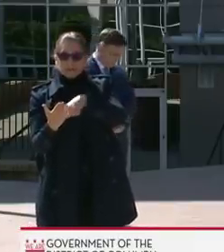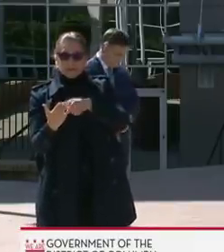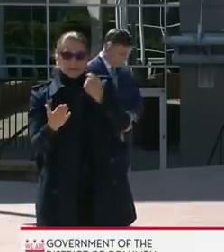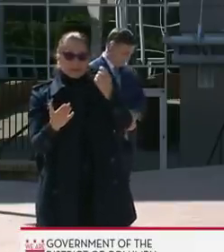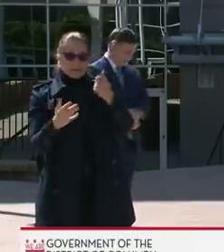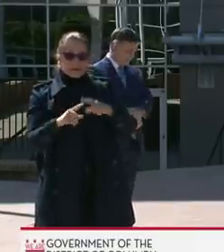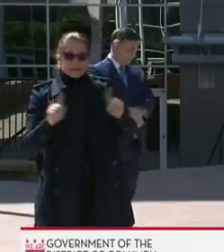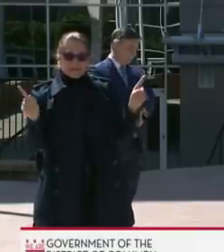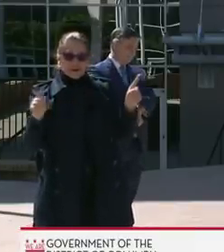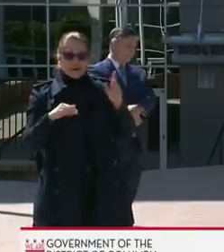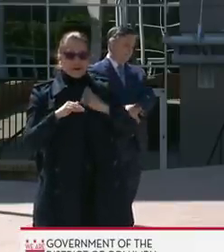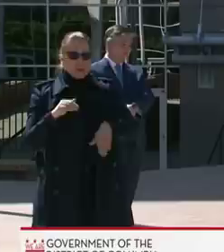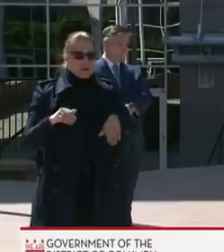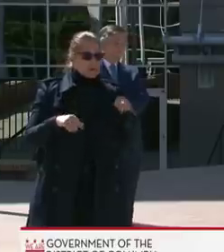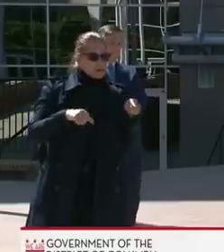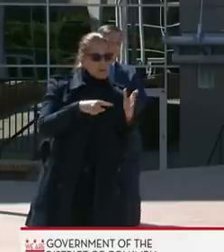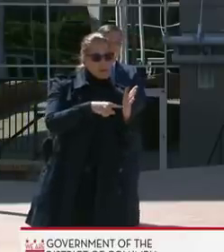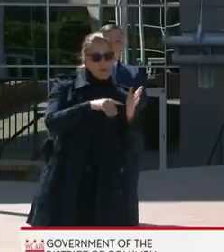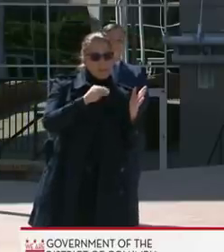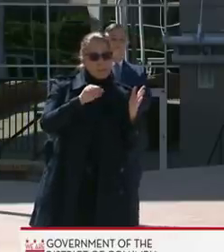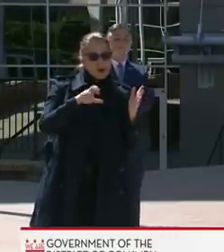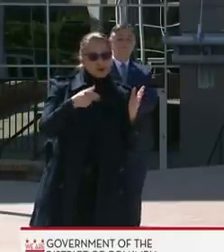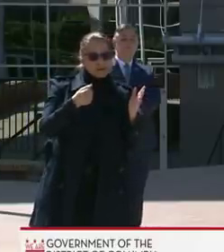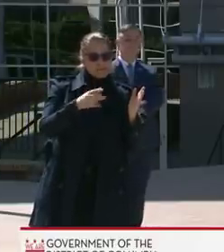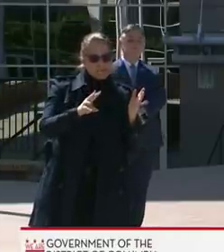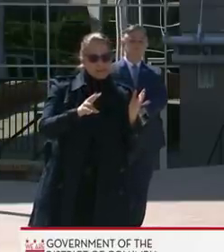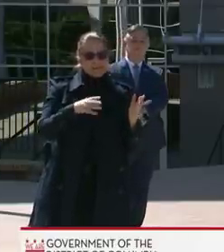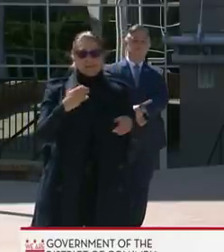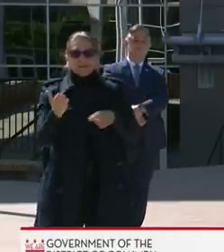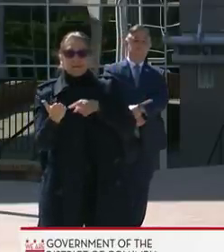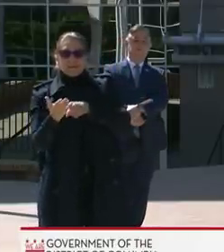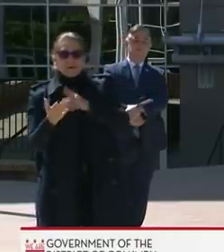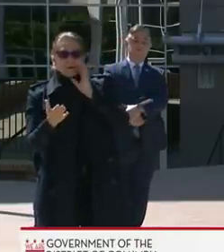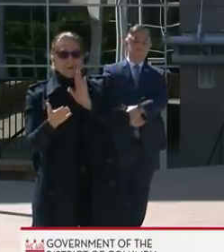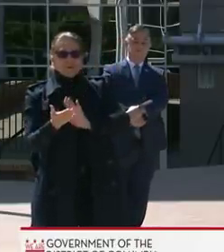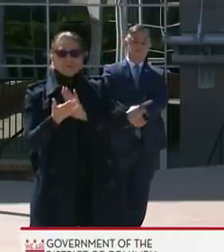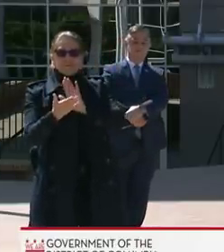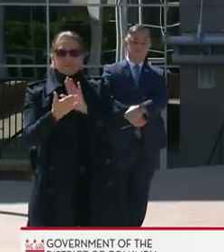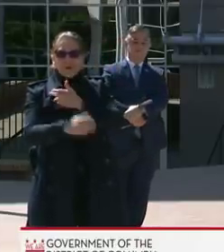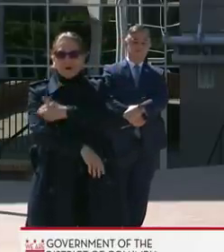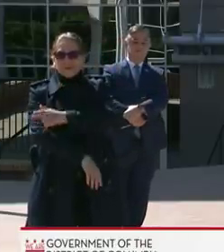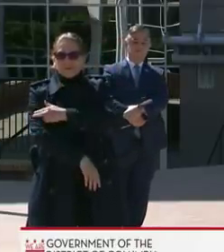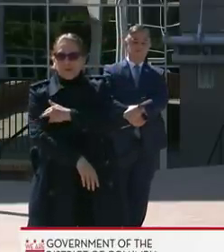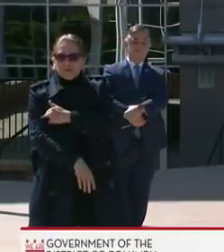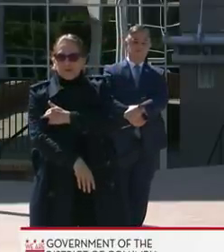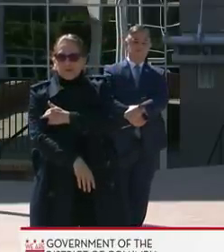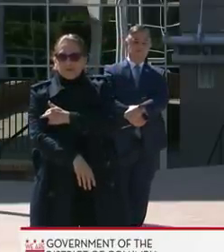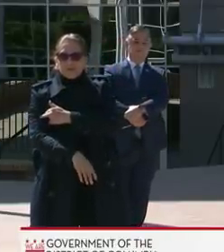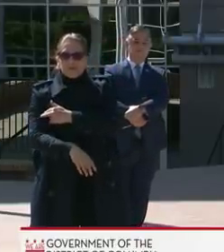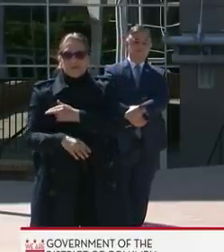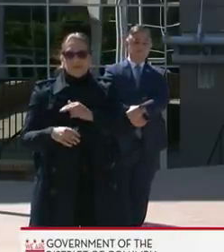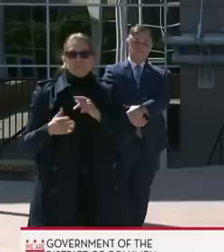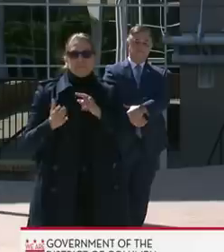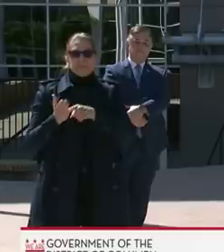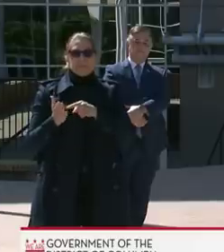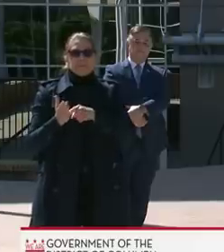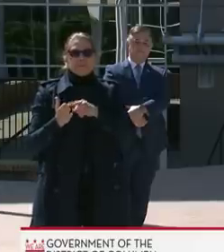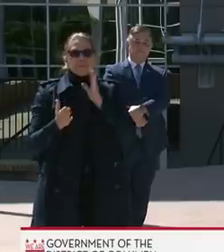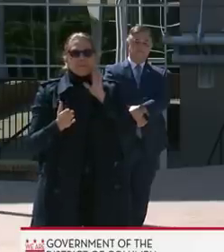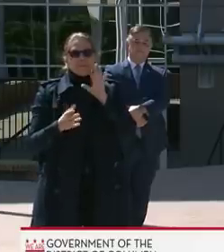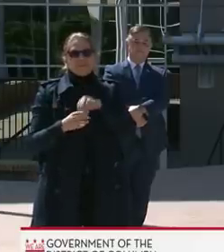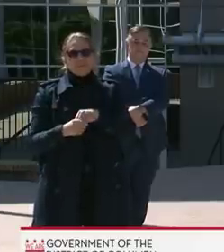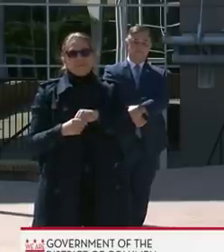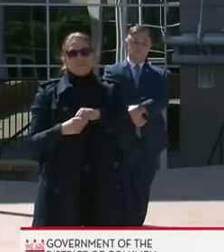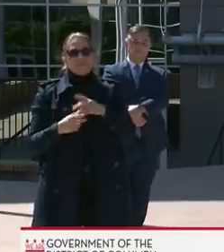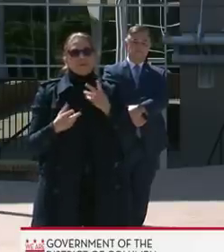addressing hospitals. We expect that those dollars will be reimbursed. This bill is different in that it does provide for short-term